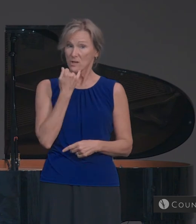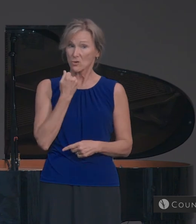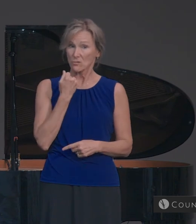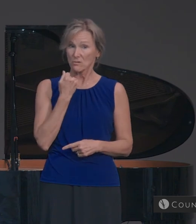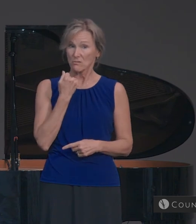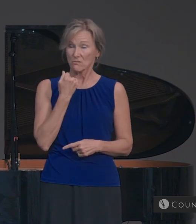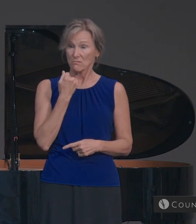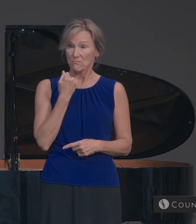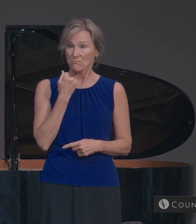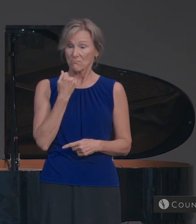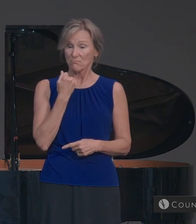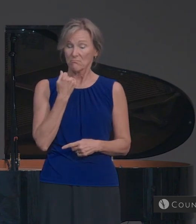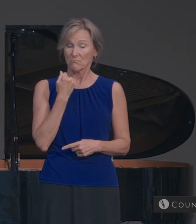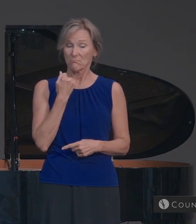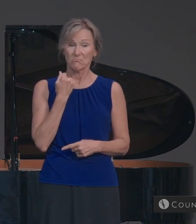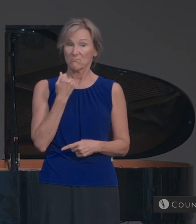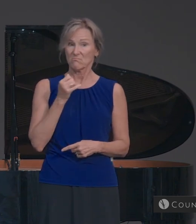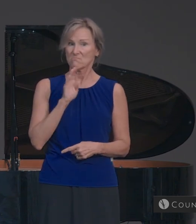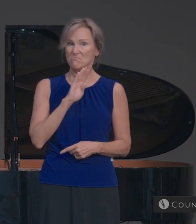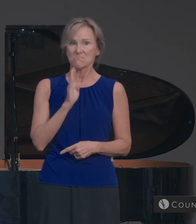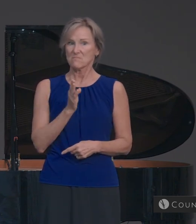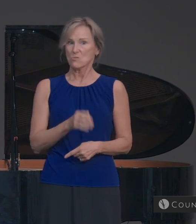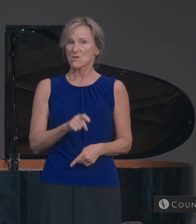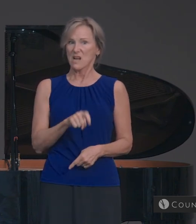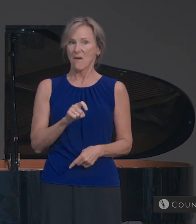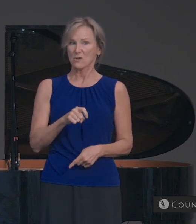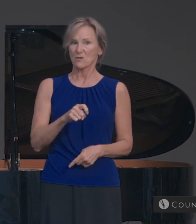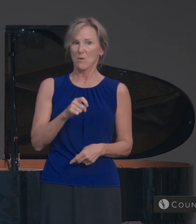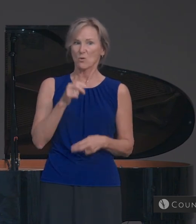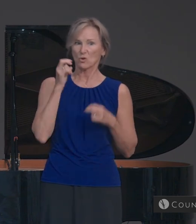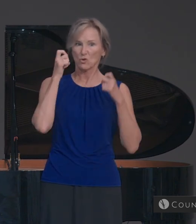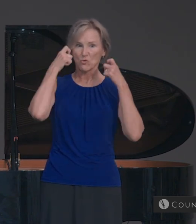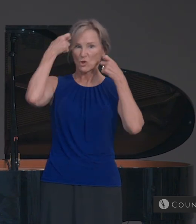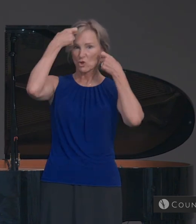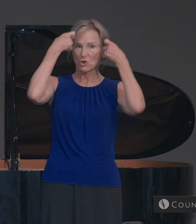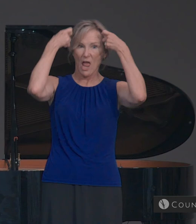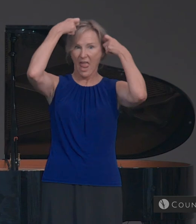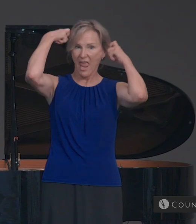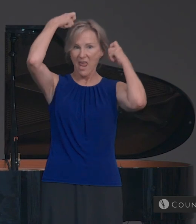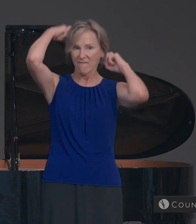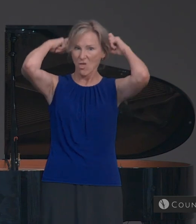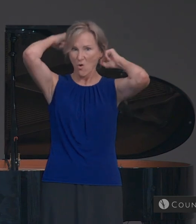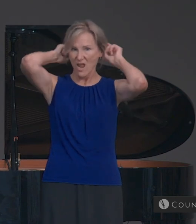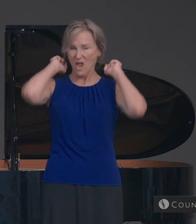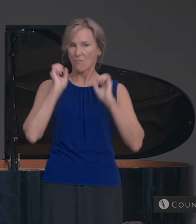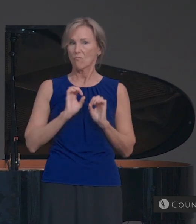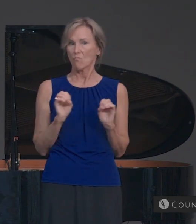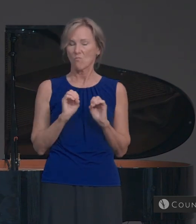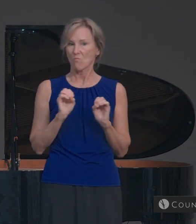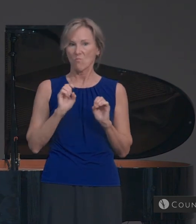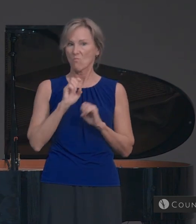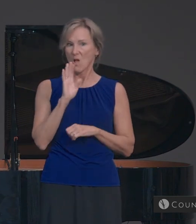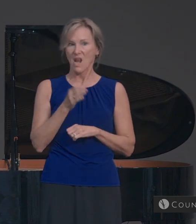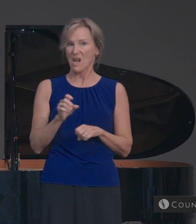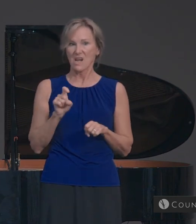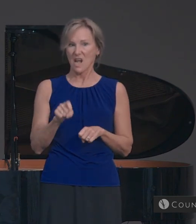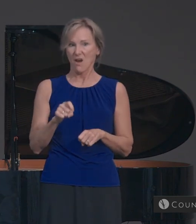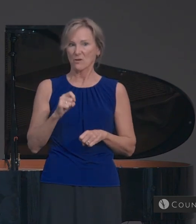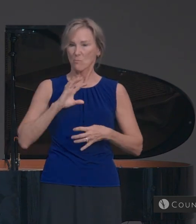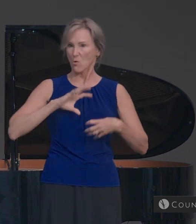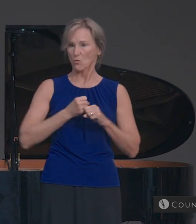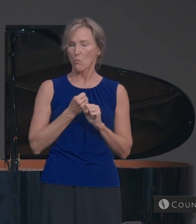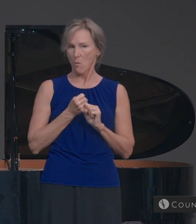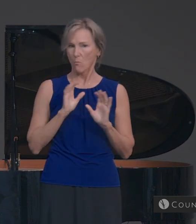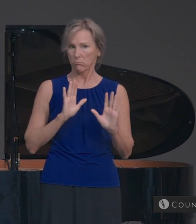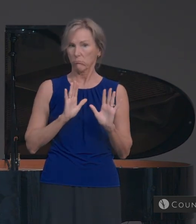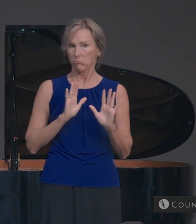never supposed to shave themselves. They were never supposed to mourn. If you recall